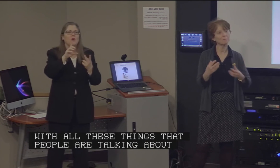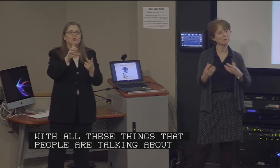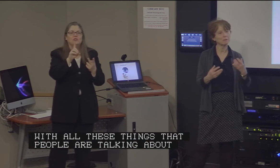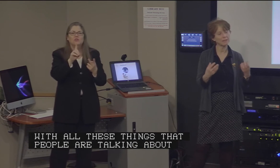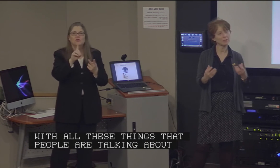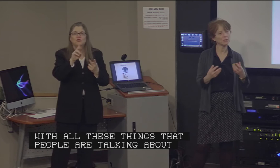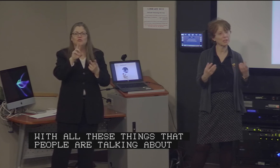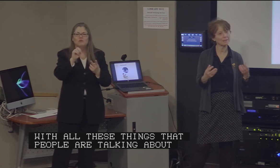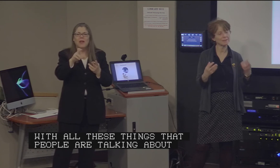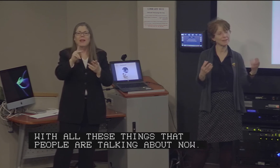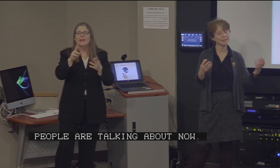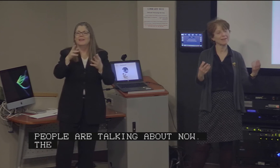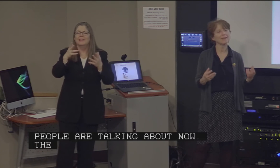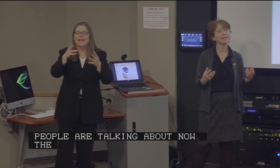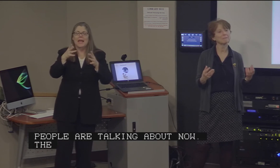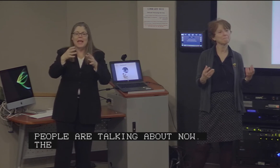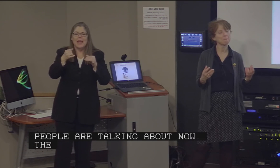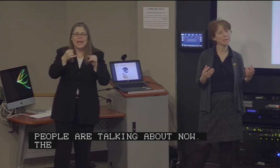incremental motivation